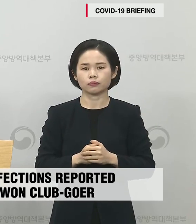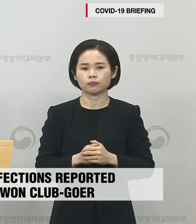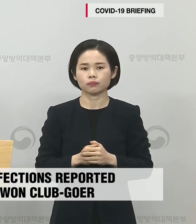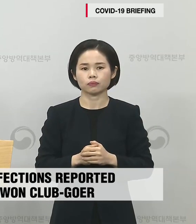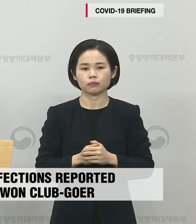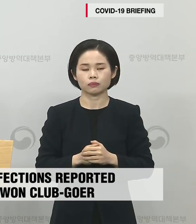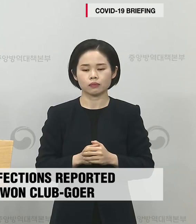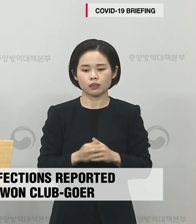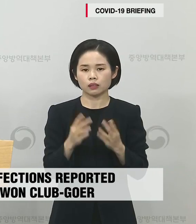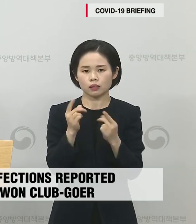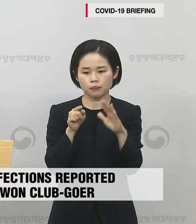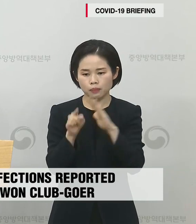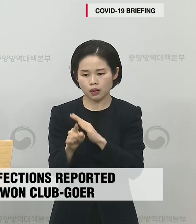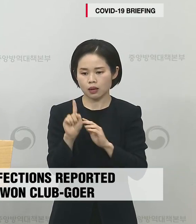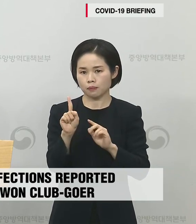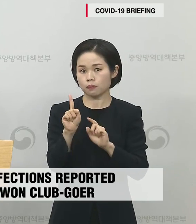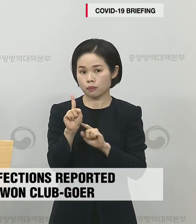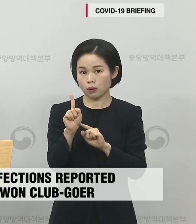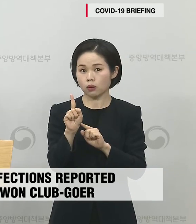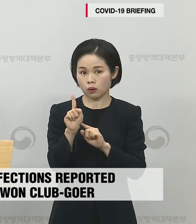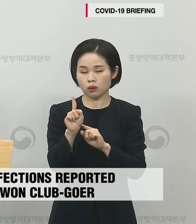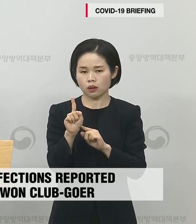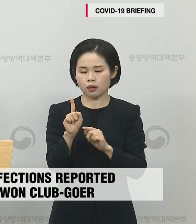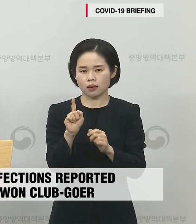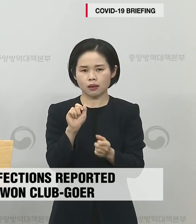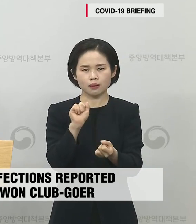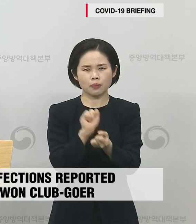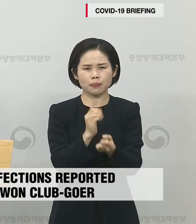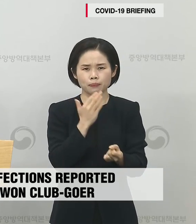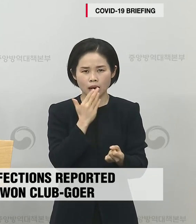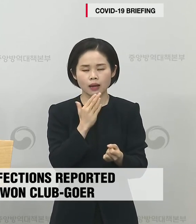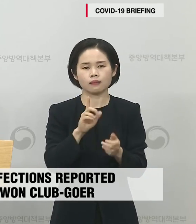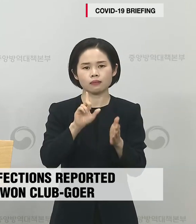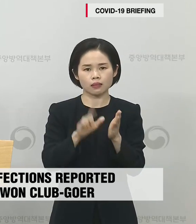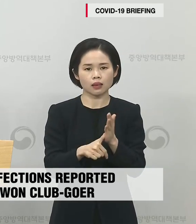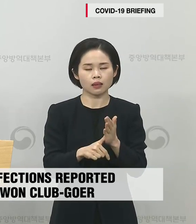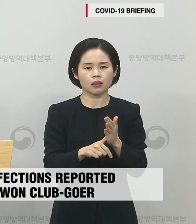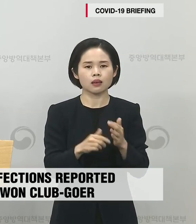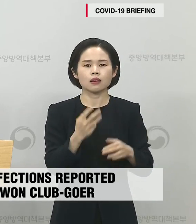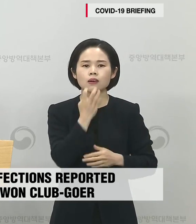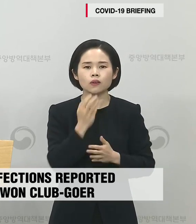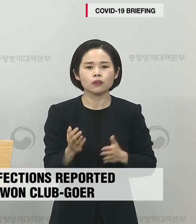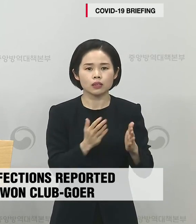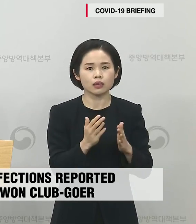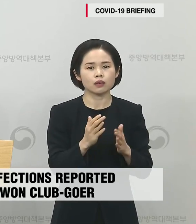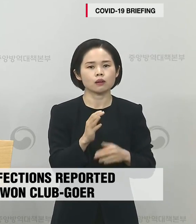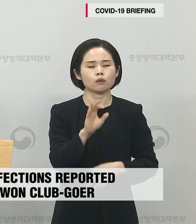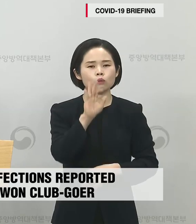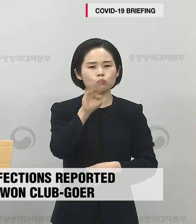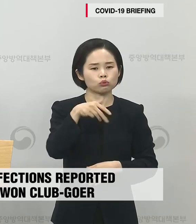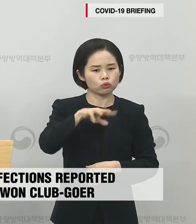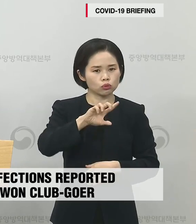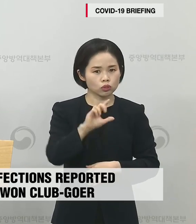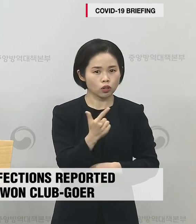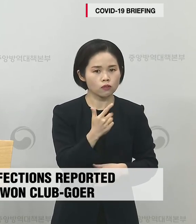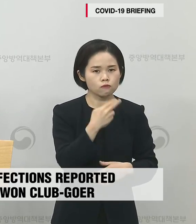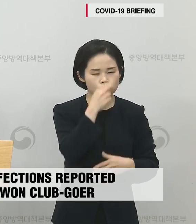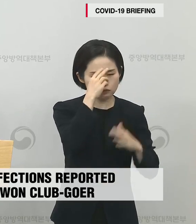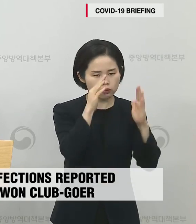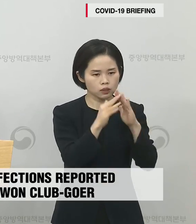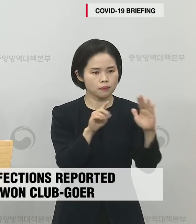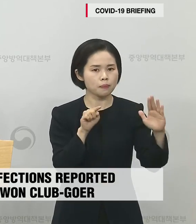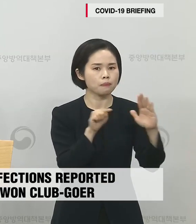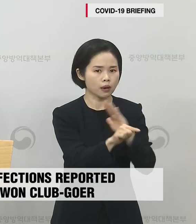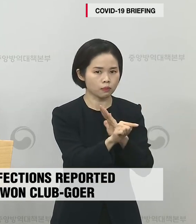And out of the visitors of the club, 1 has been confirmed to have gone to a nightlife